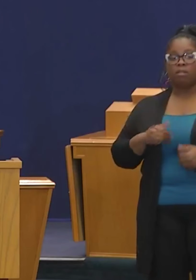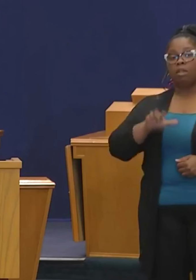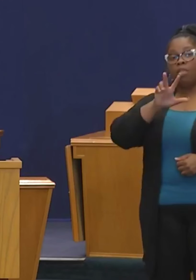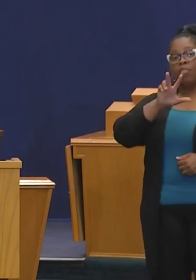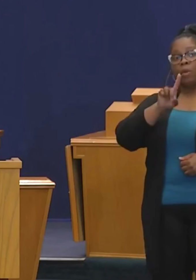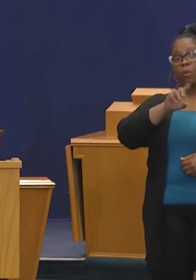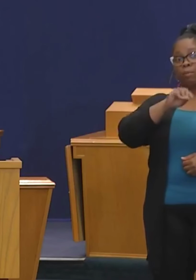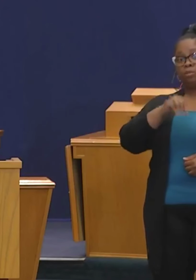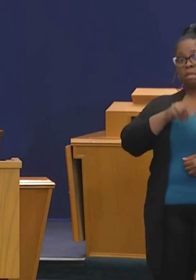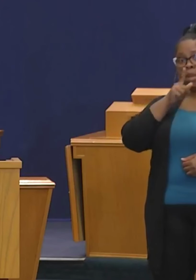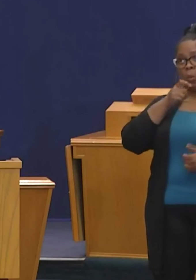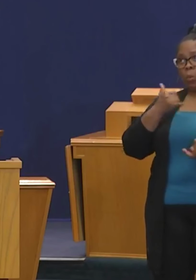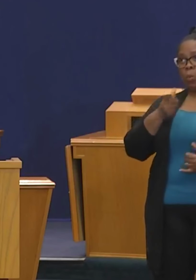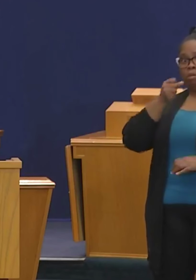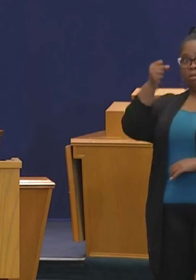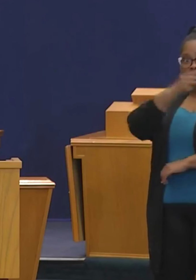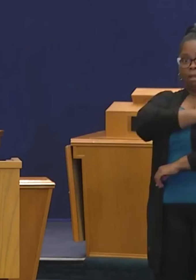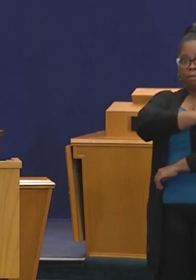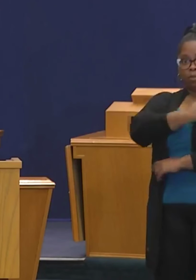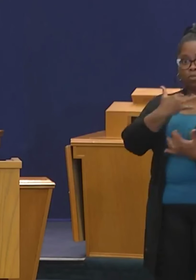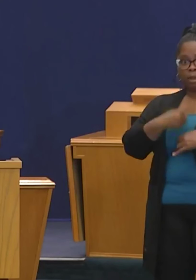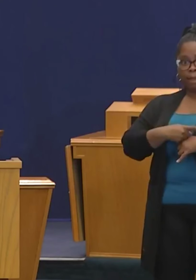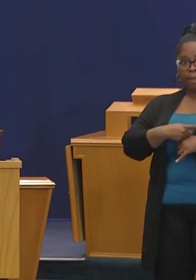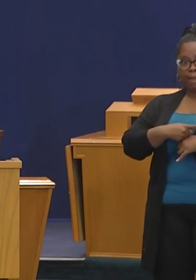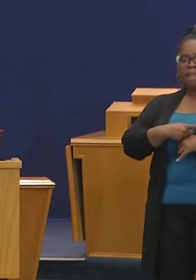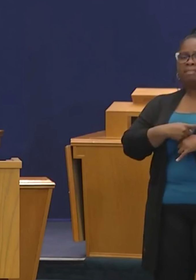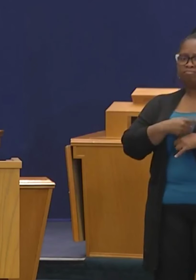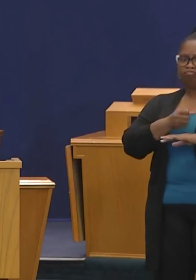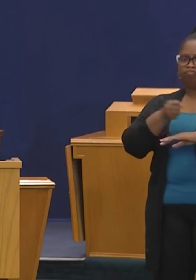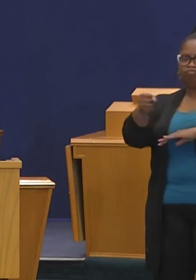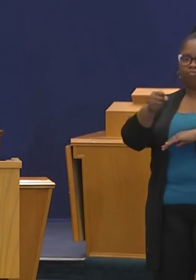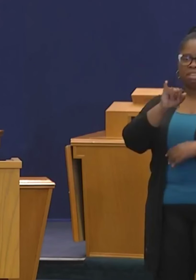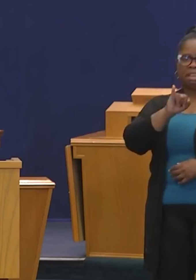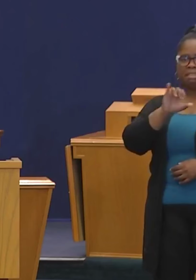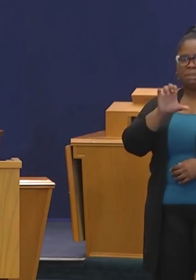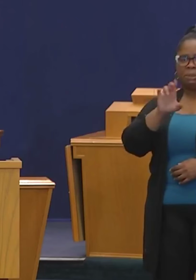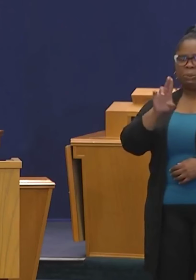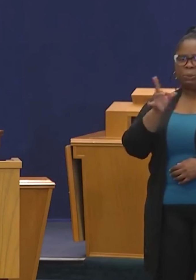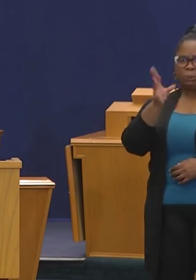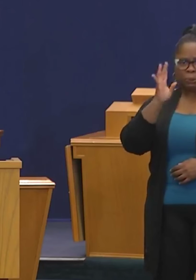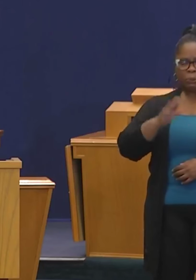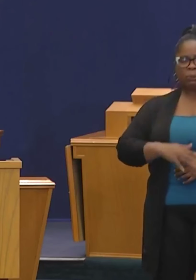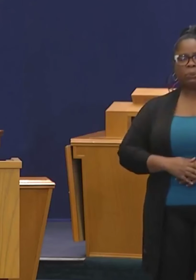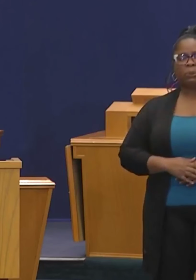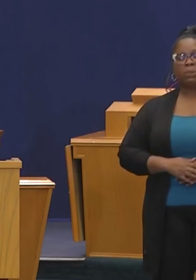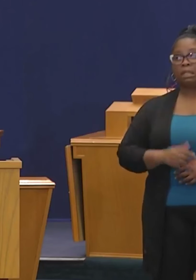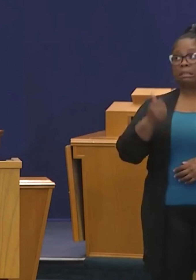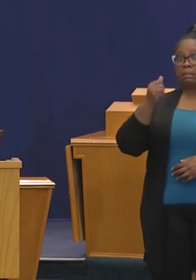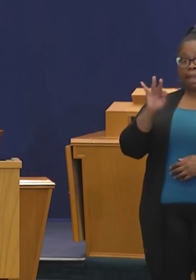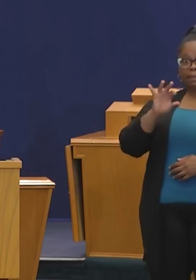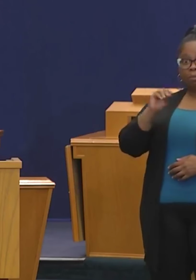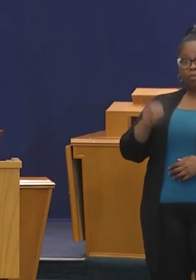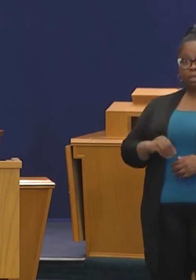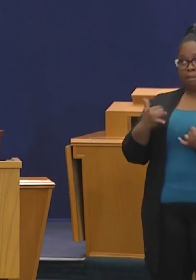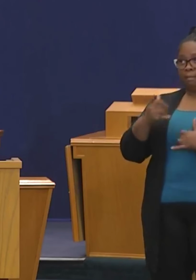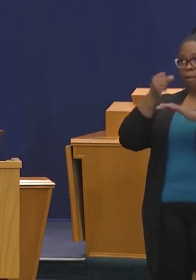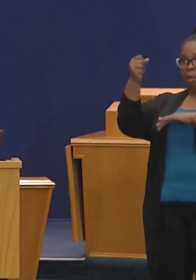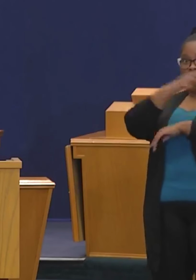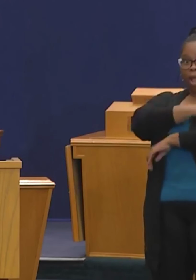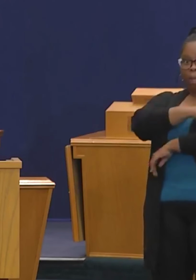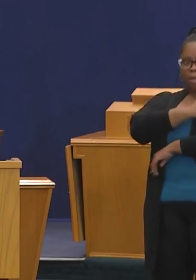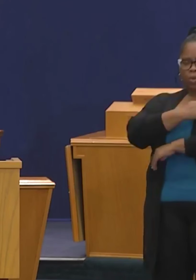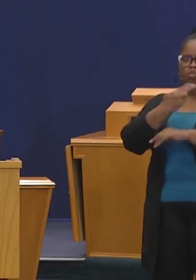31% of the people who are hospitalized today are in the ICU, and 19% of the people hospitalized today are